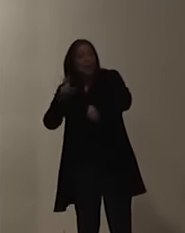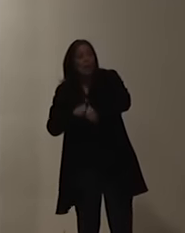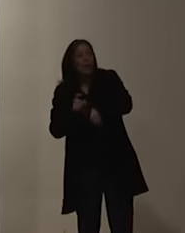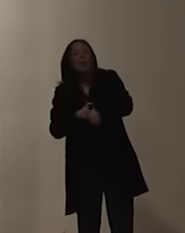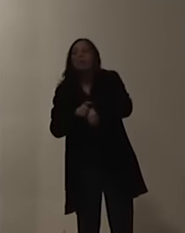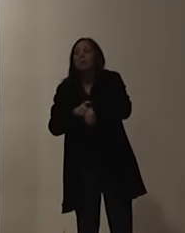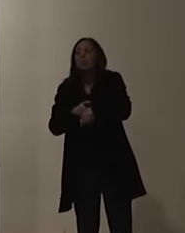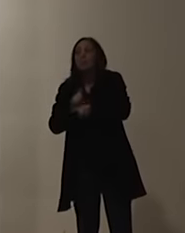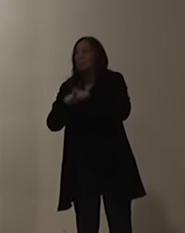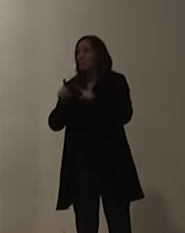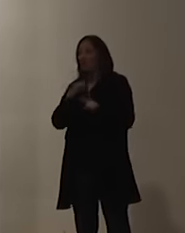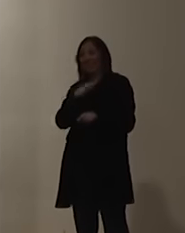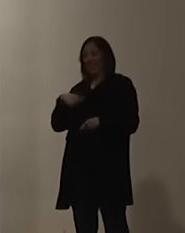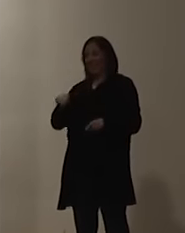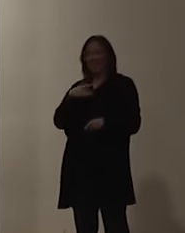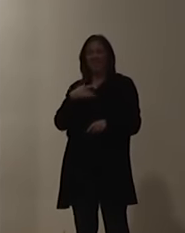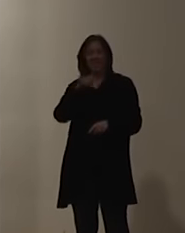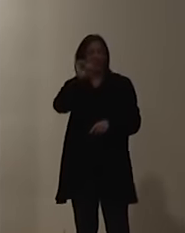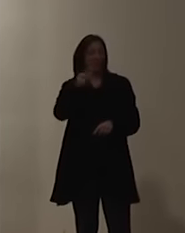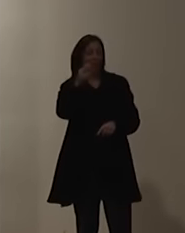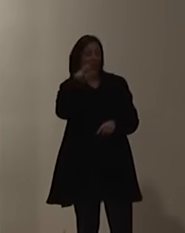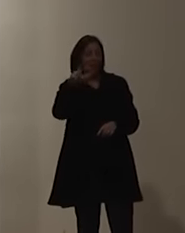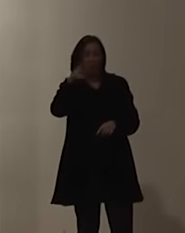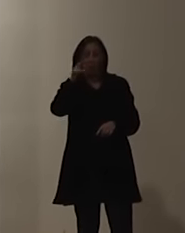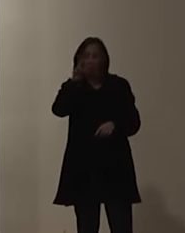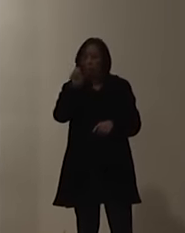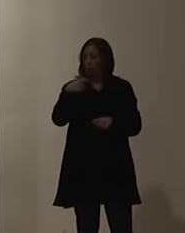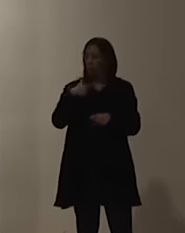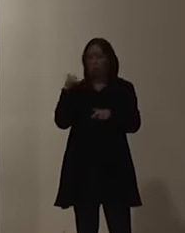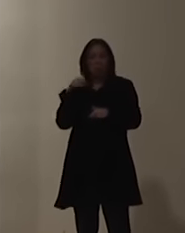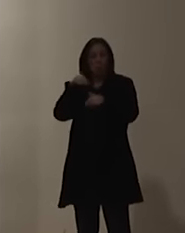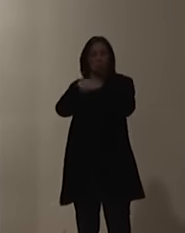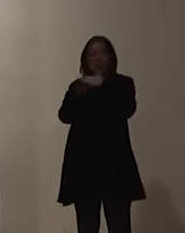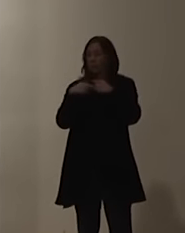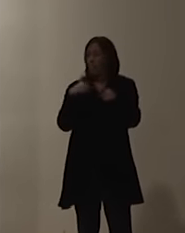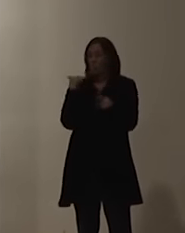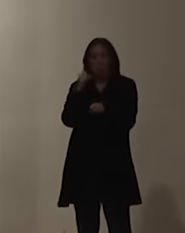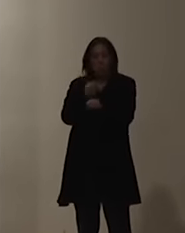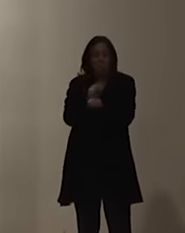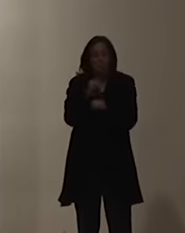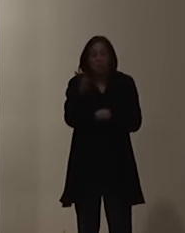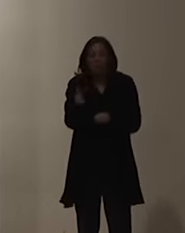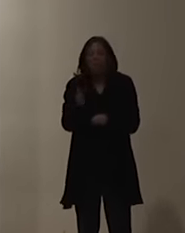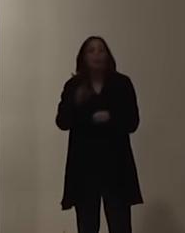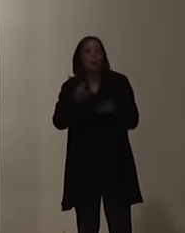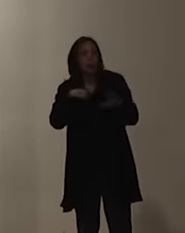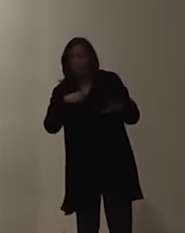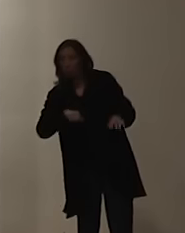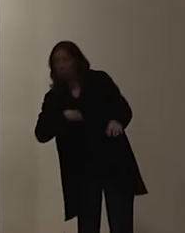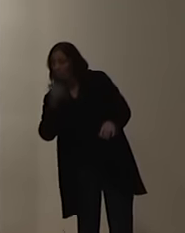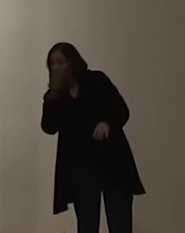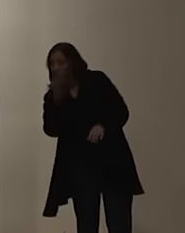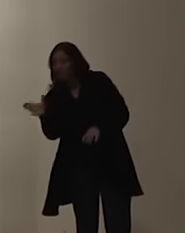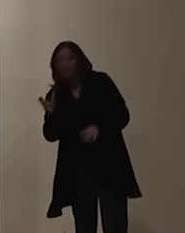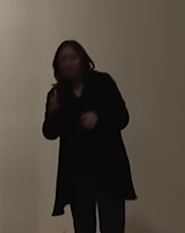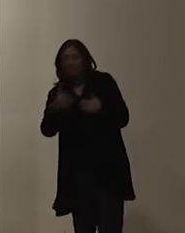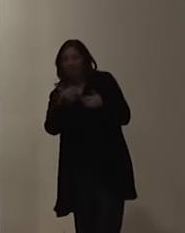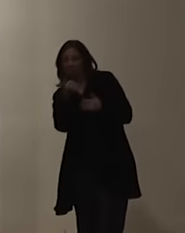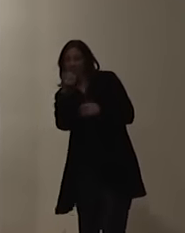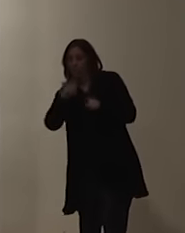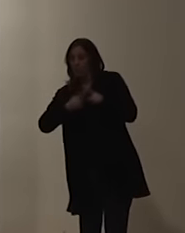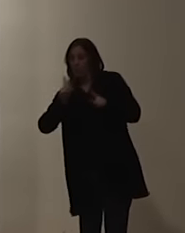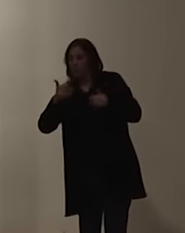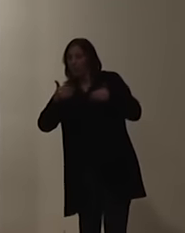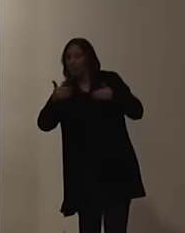help. And I'm proud to tell you that some months later, we figured out that 8% of the people